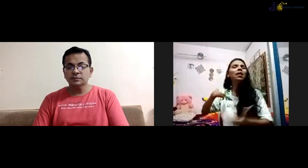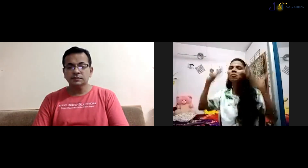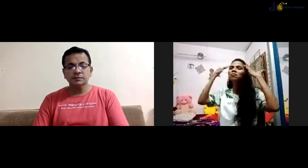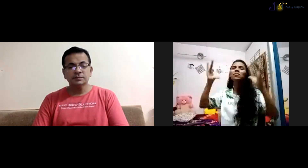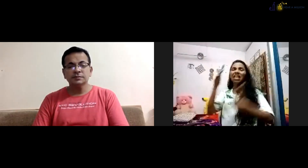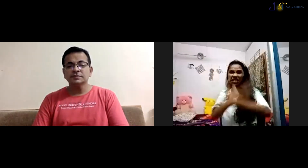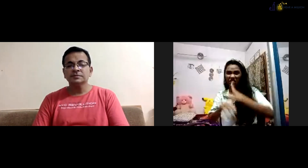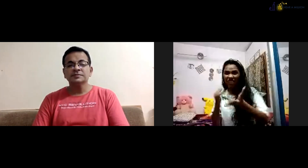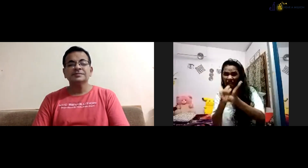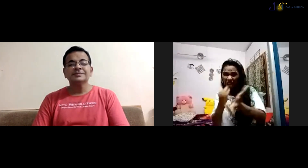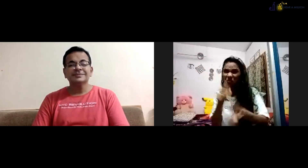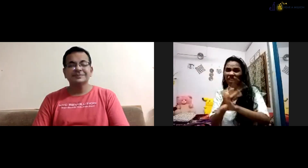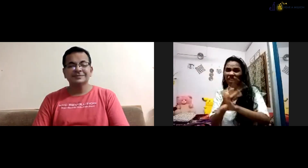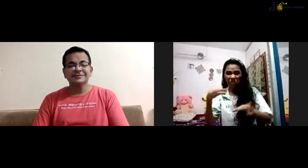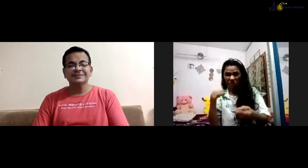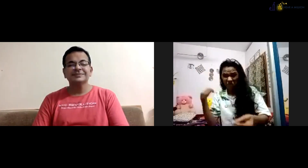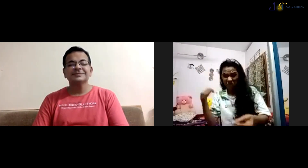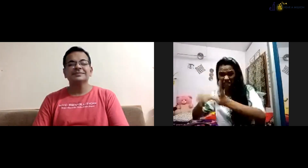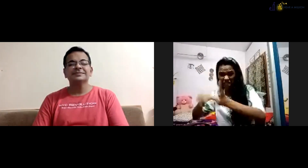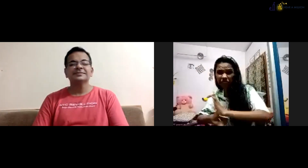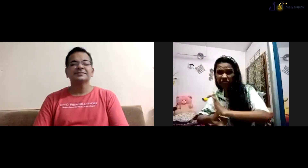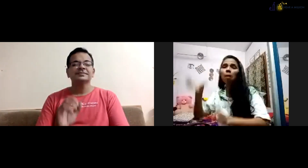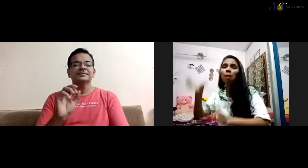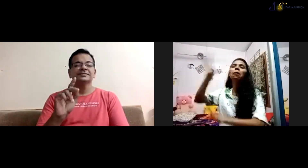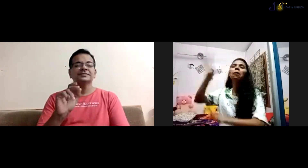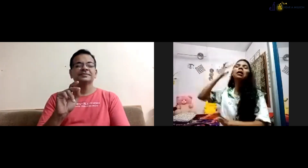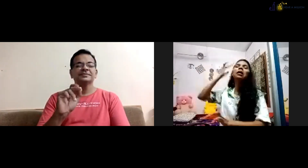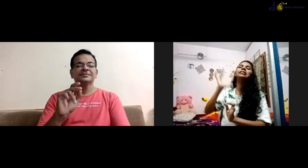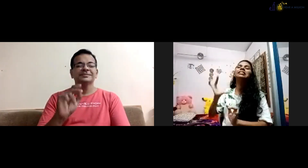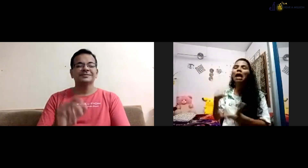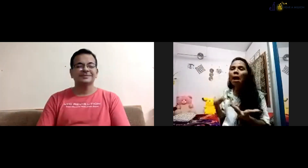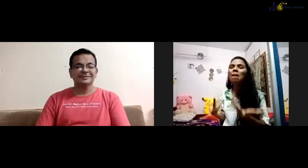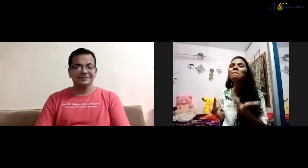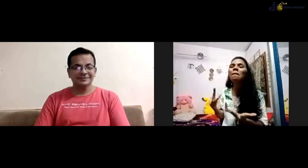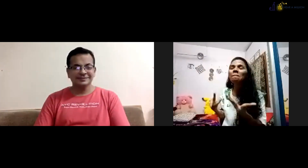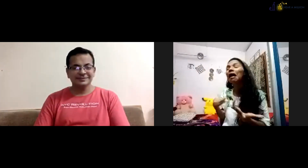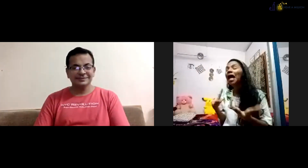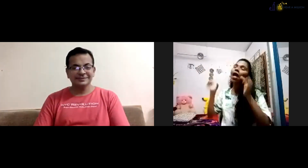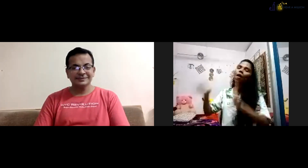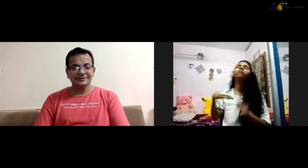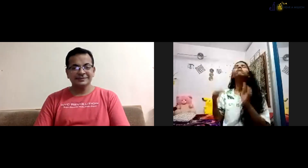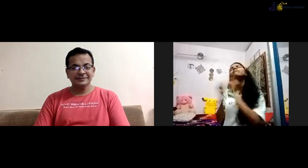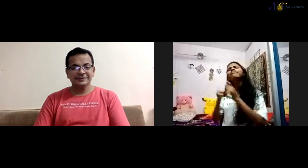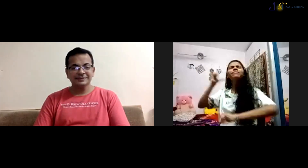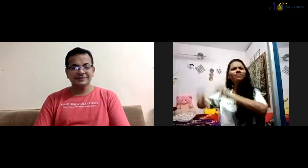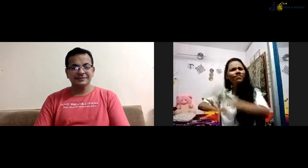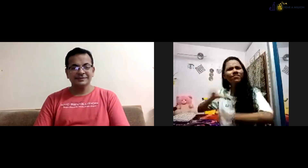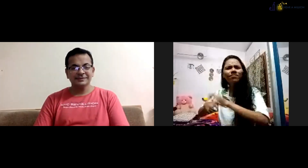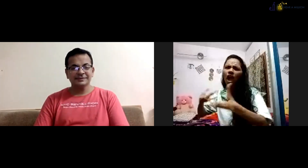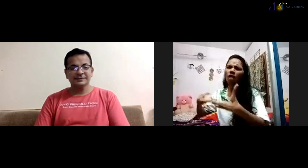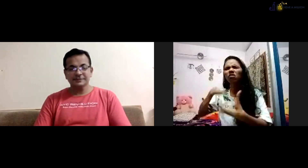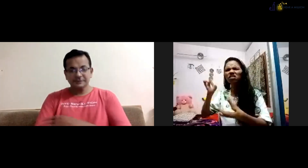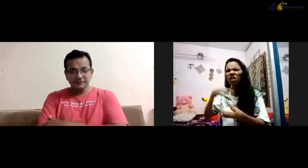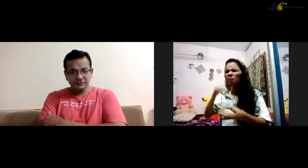call my mother along with me? I didn't understand the meaning. I've been fighting for it, why I couldn't go alone. But yeah,